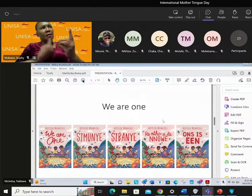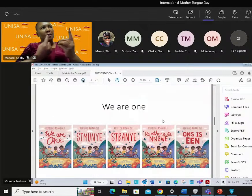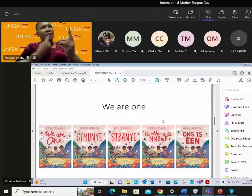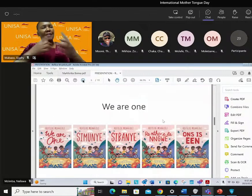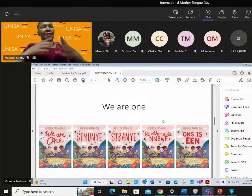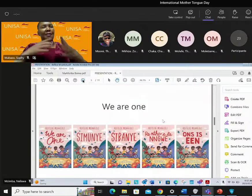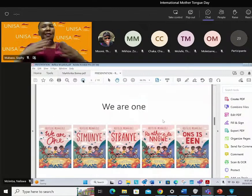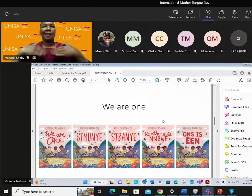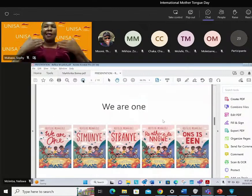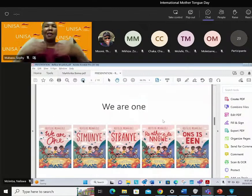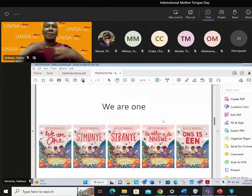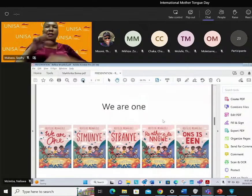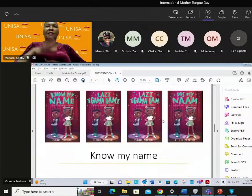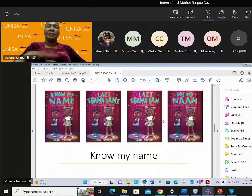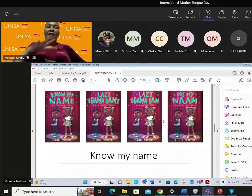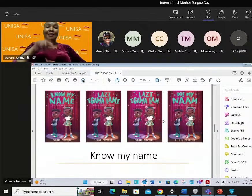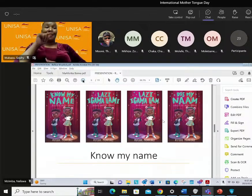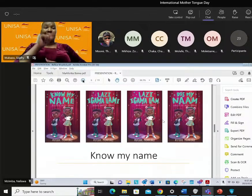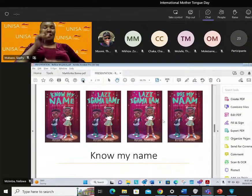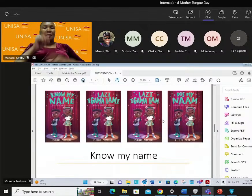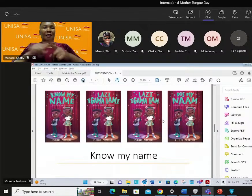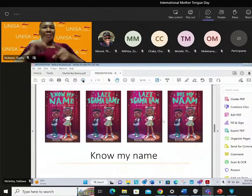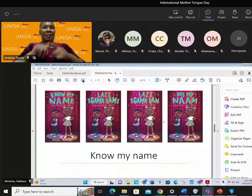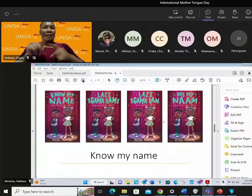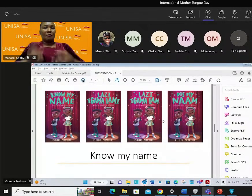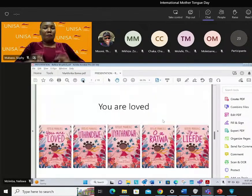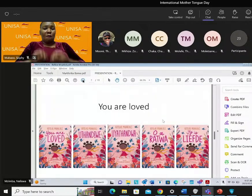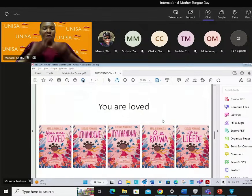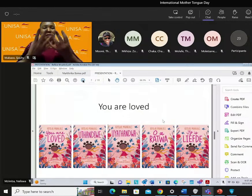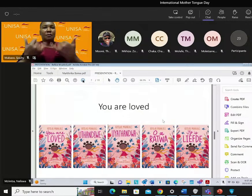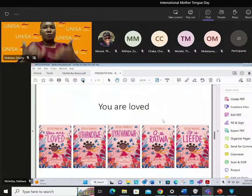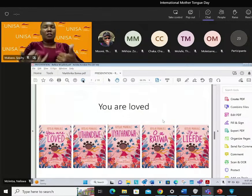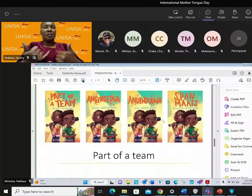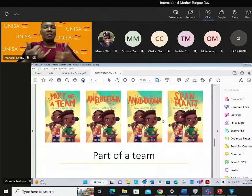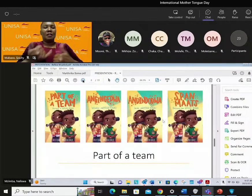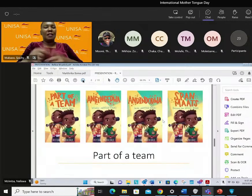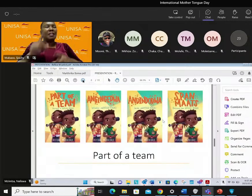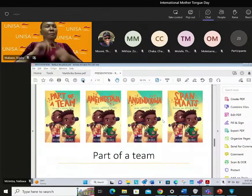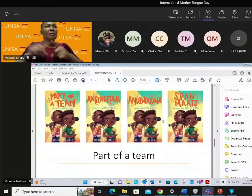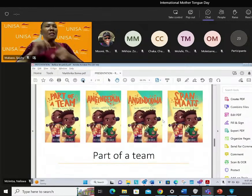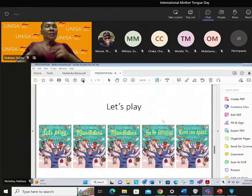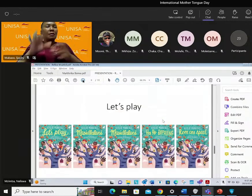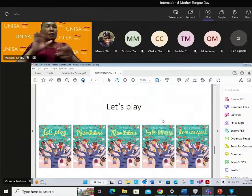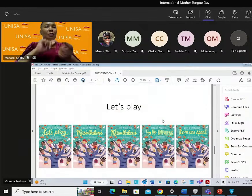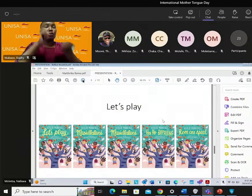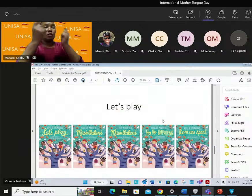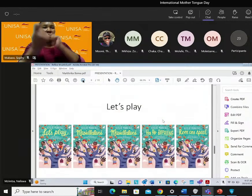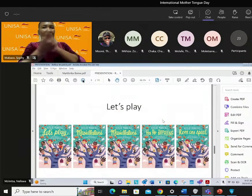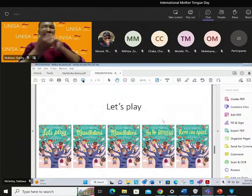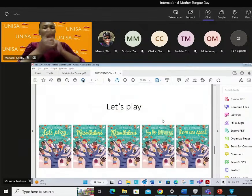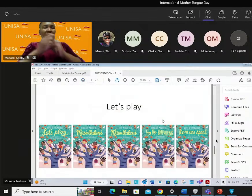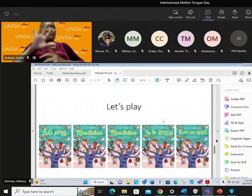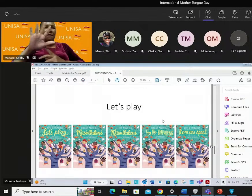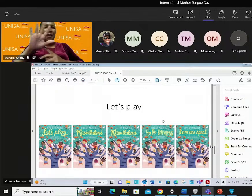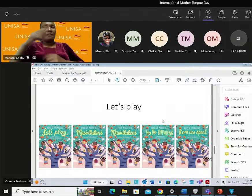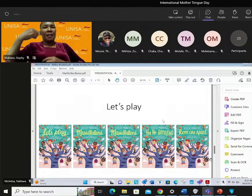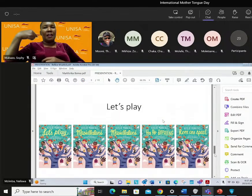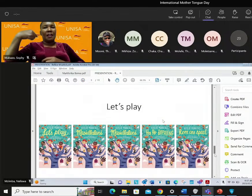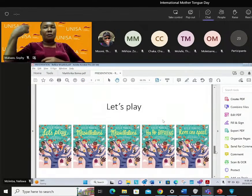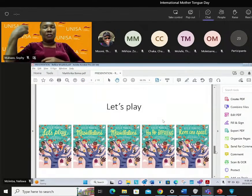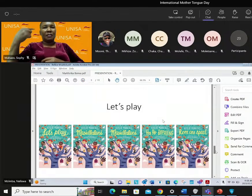what Let's Play offers to them. Let's Play has also been translated to the 5 languages that I'm spoken